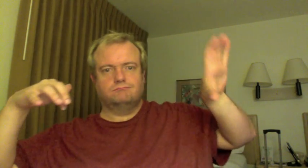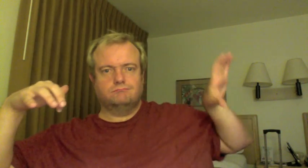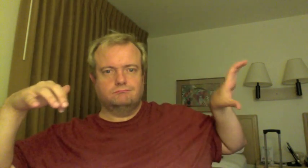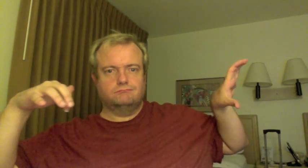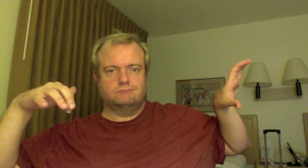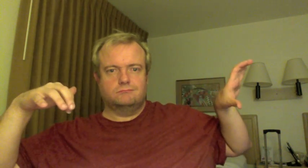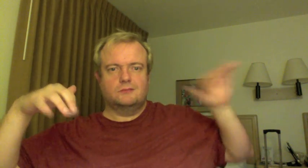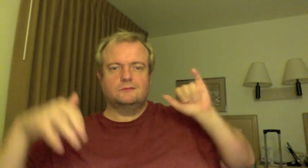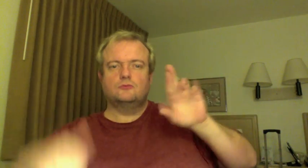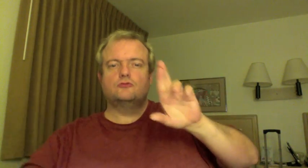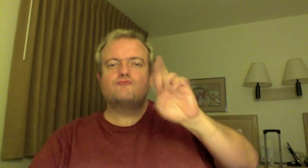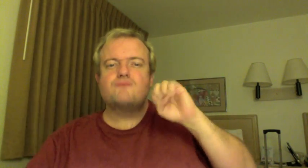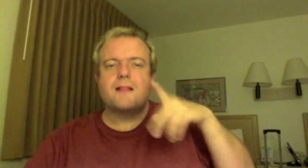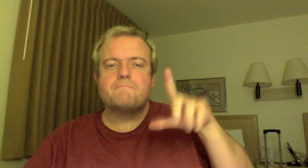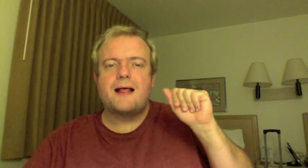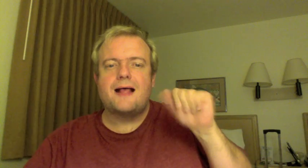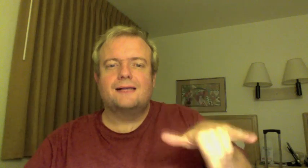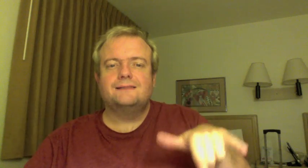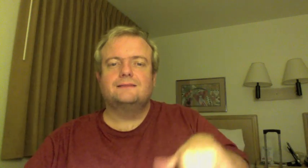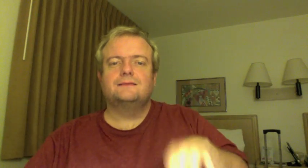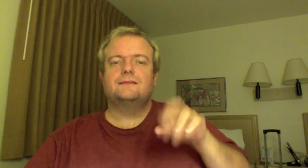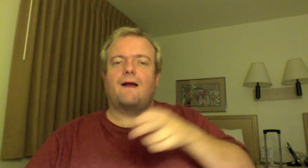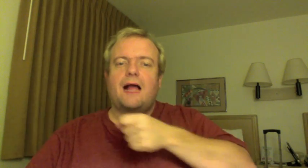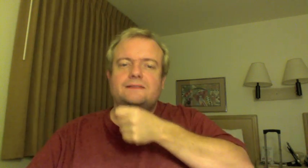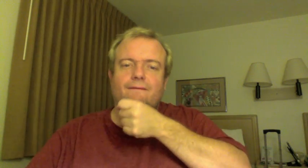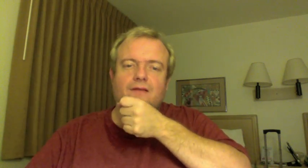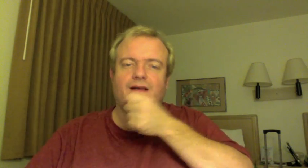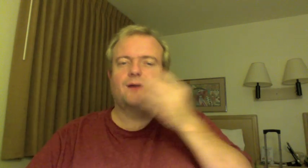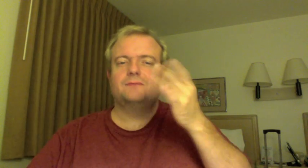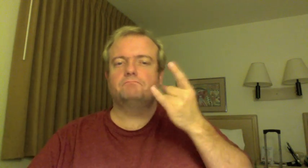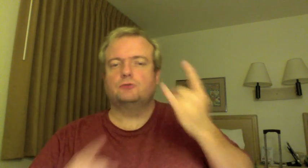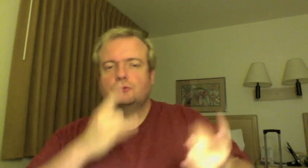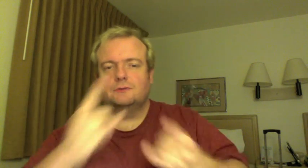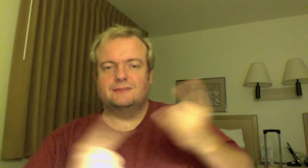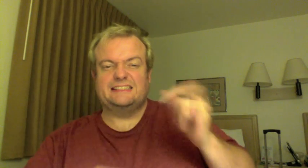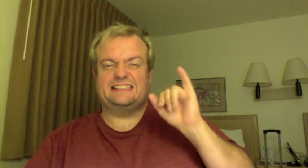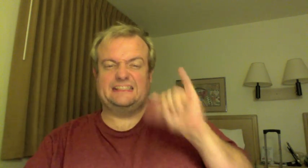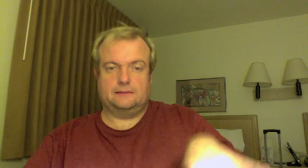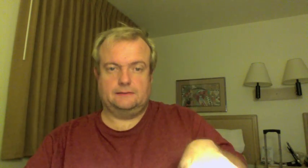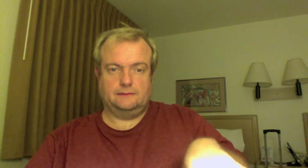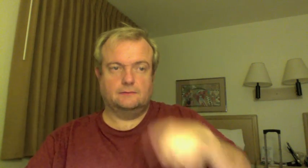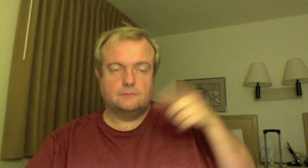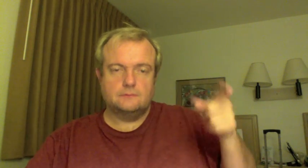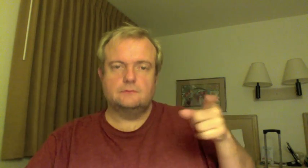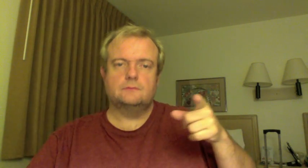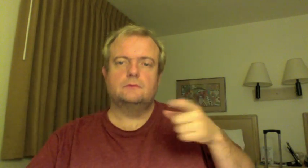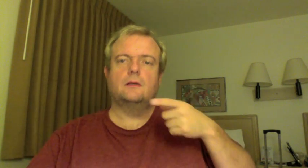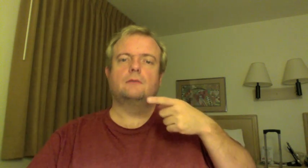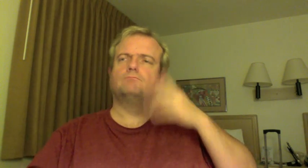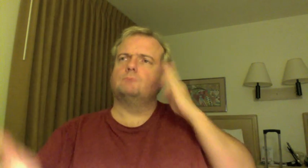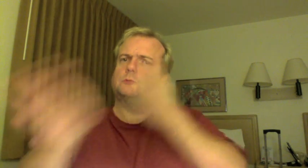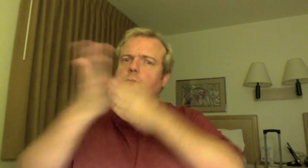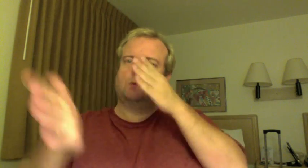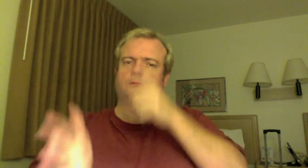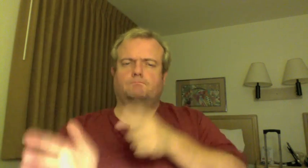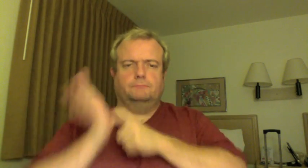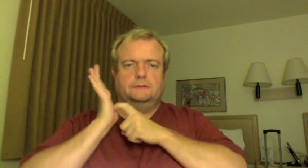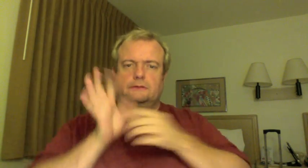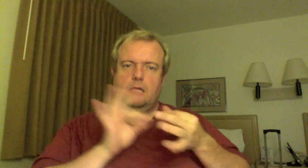nursing homes, even important financial information. They had obviously researched every place, not just giving me names.